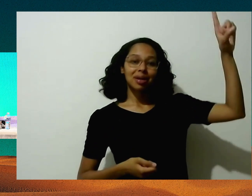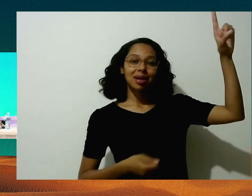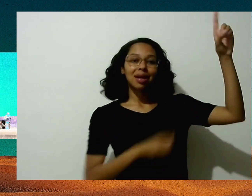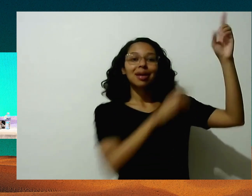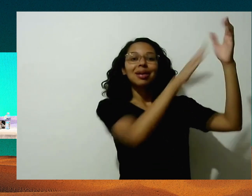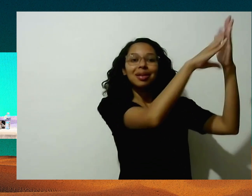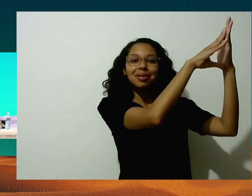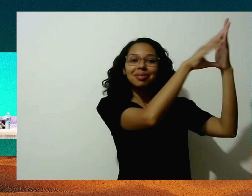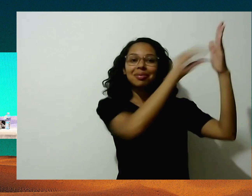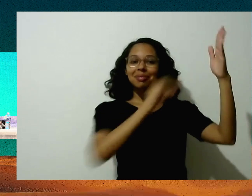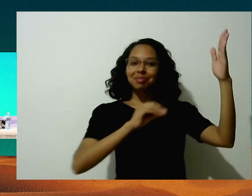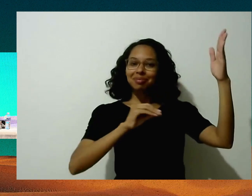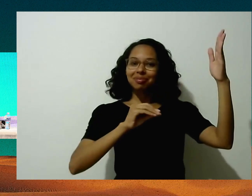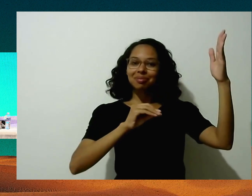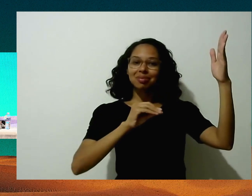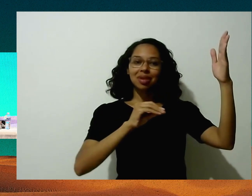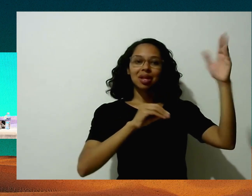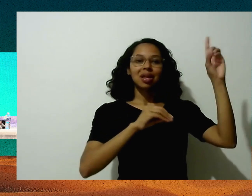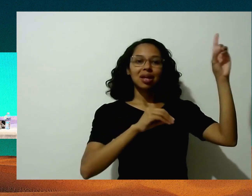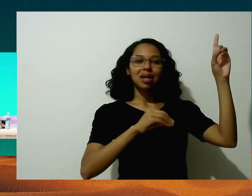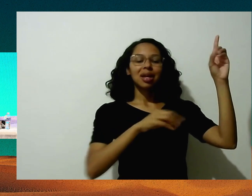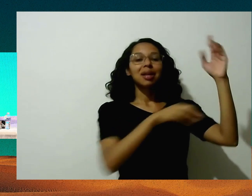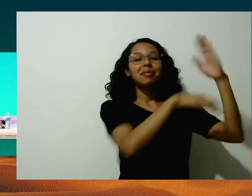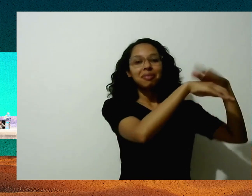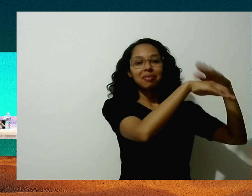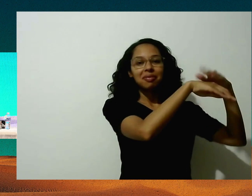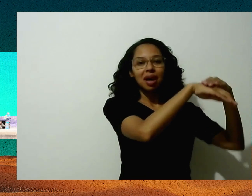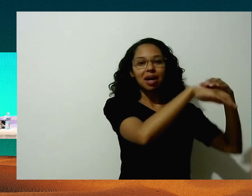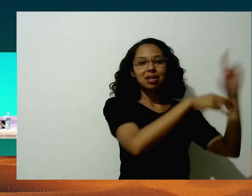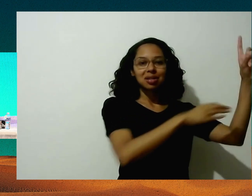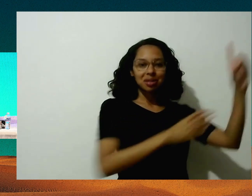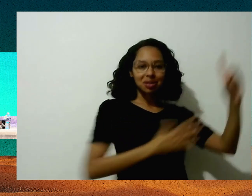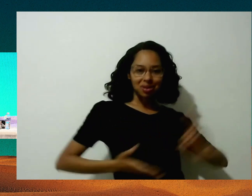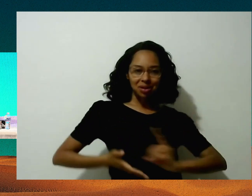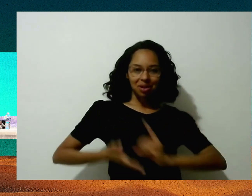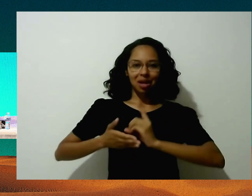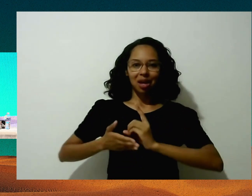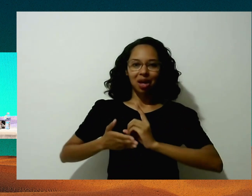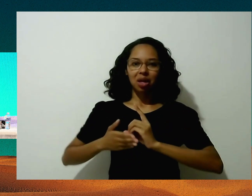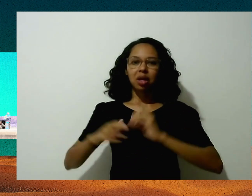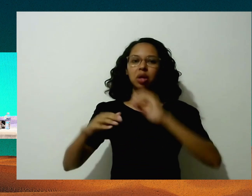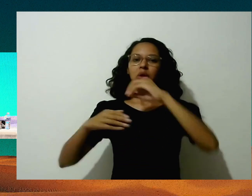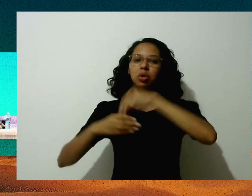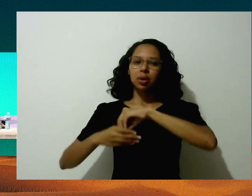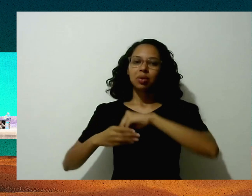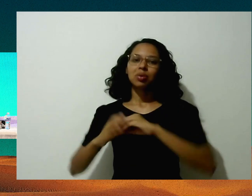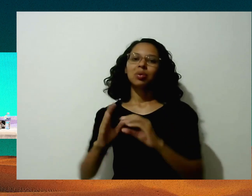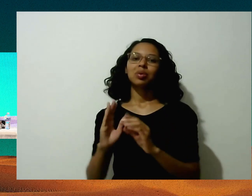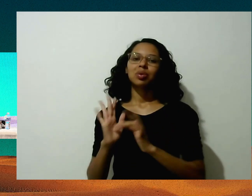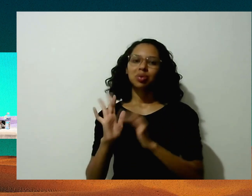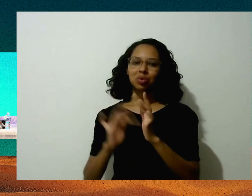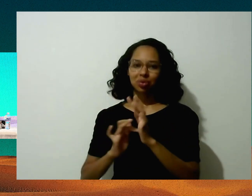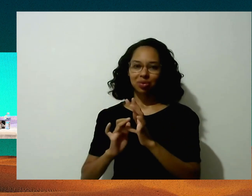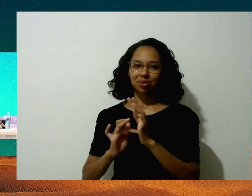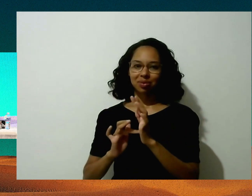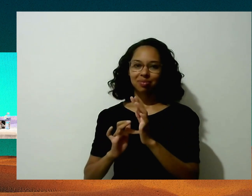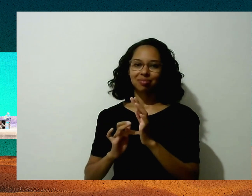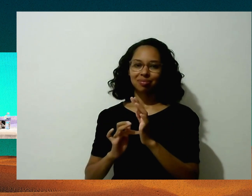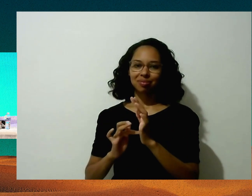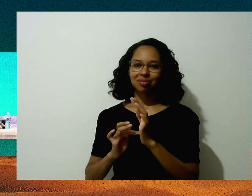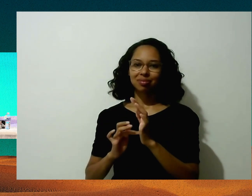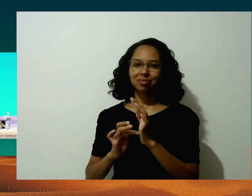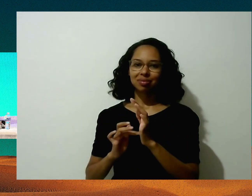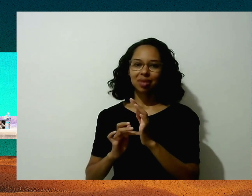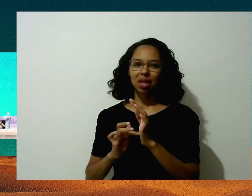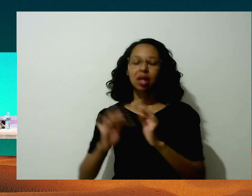does it no Filho, through the Son. não é? Right? O Filho nada pode fazer, The Son can do nothing, mas